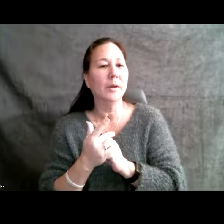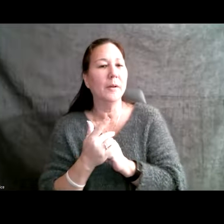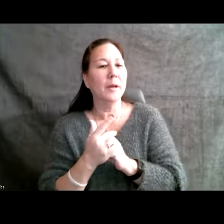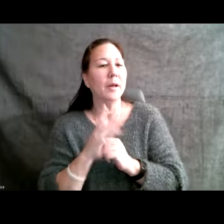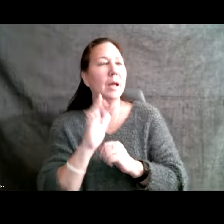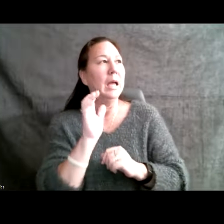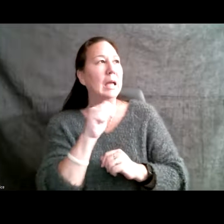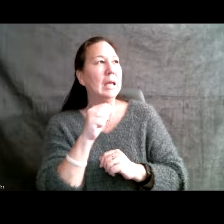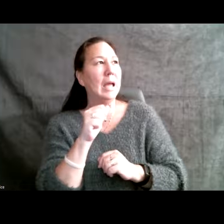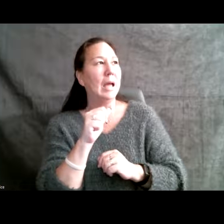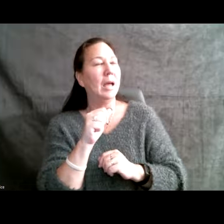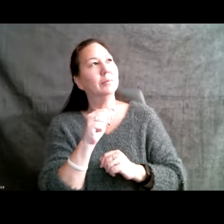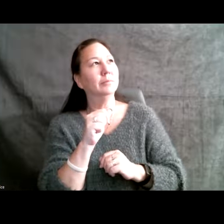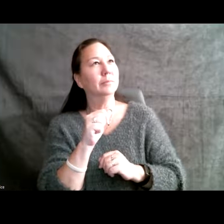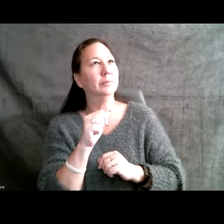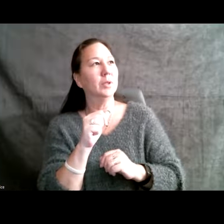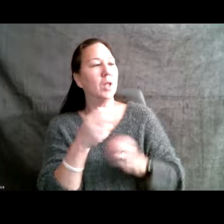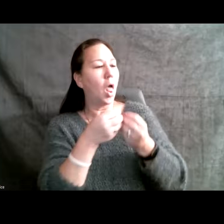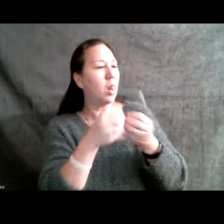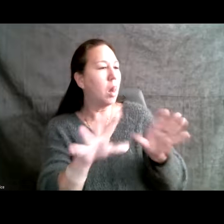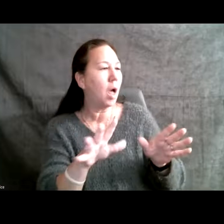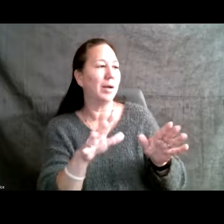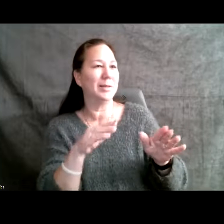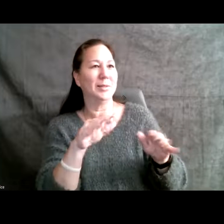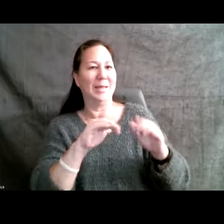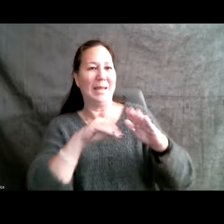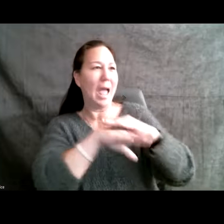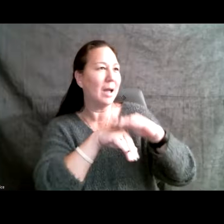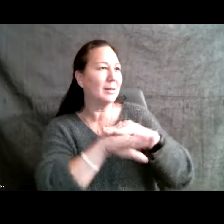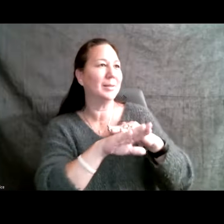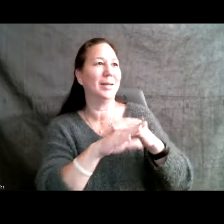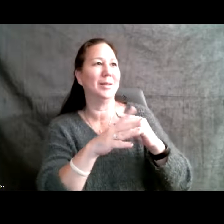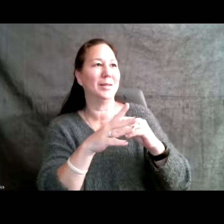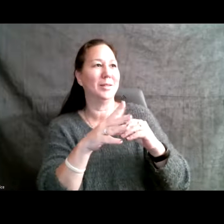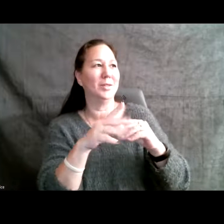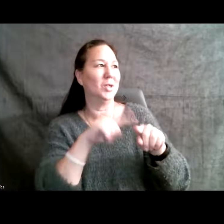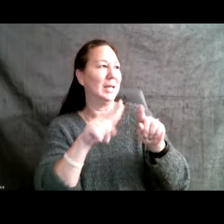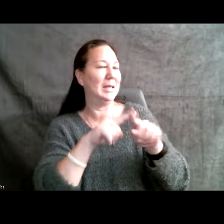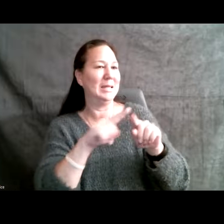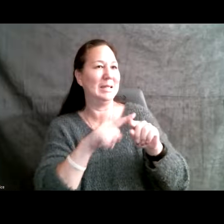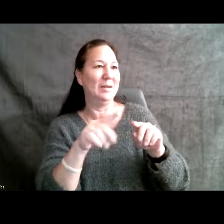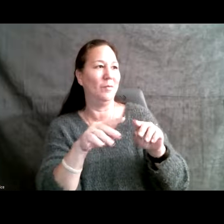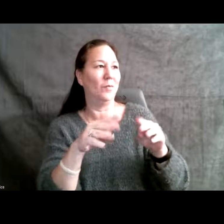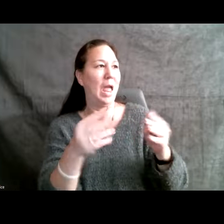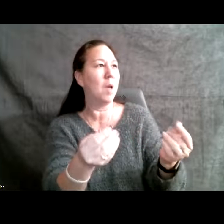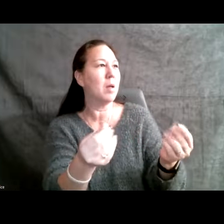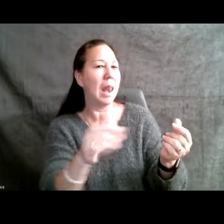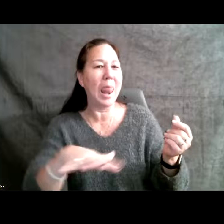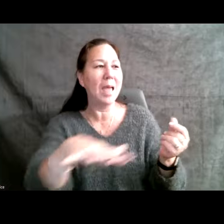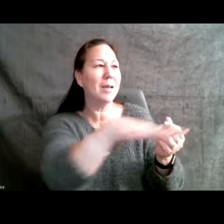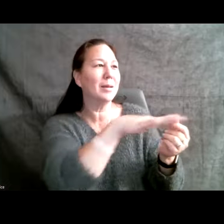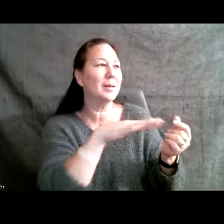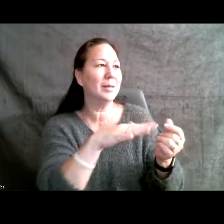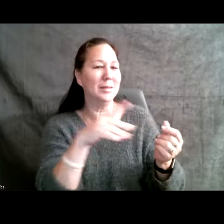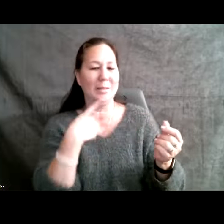of and access to lands that we hunt and gather on. You know, solar farms are